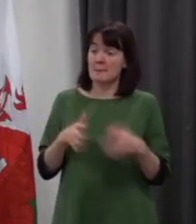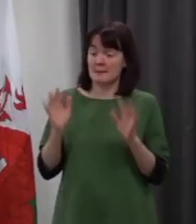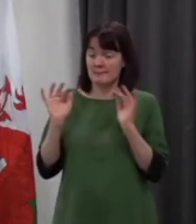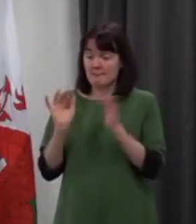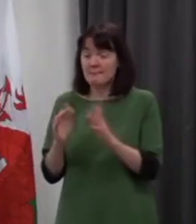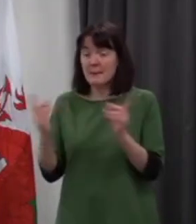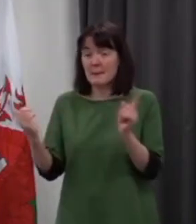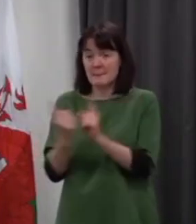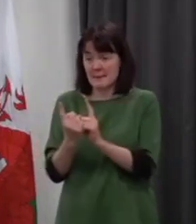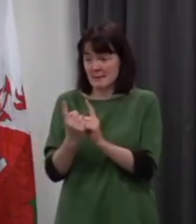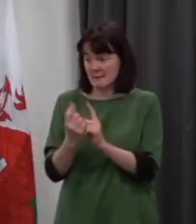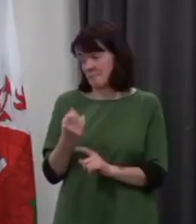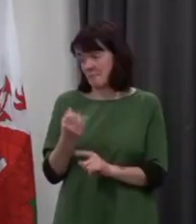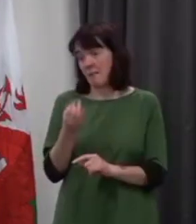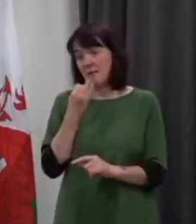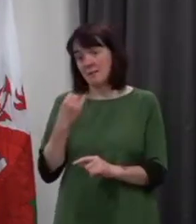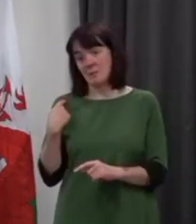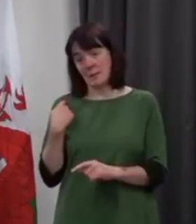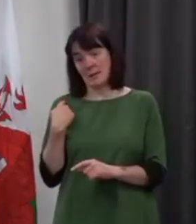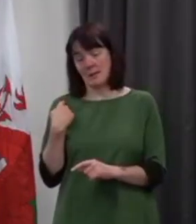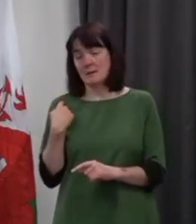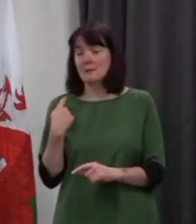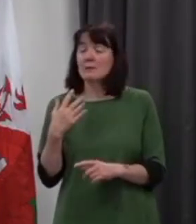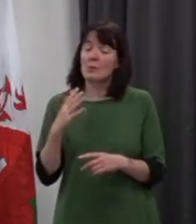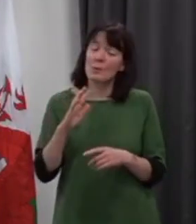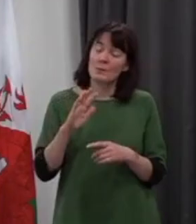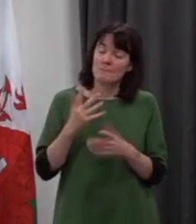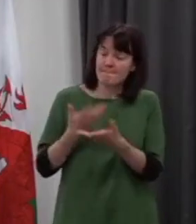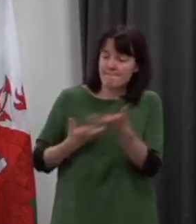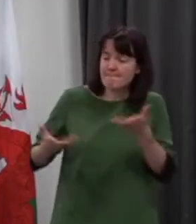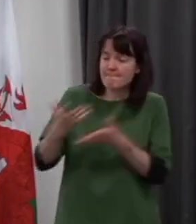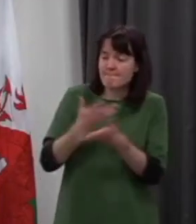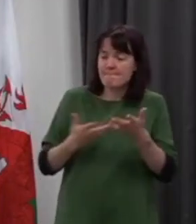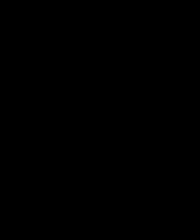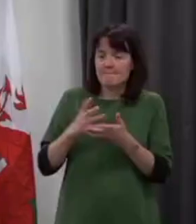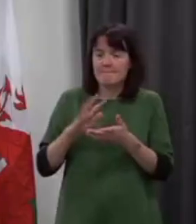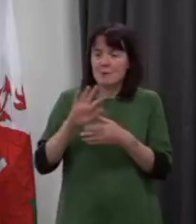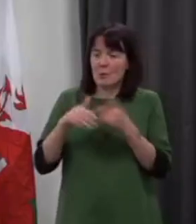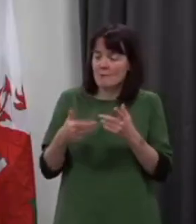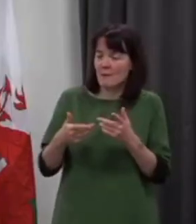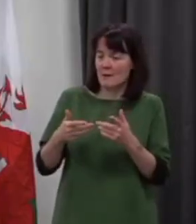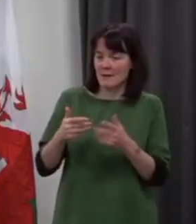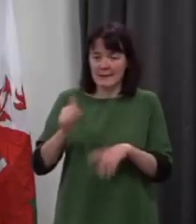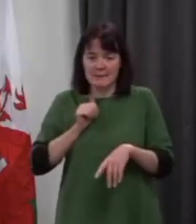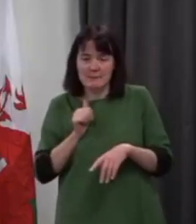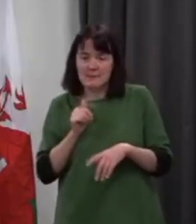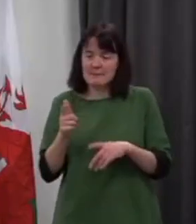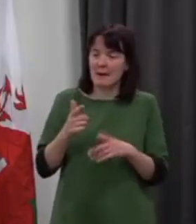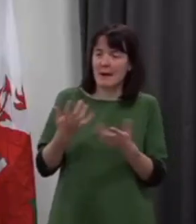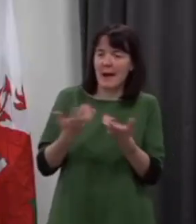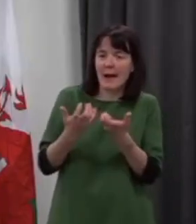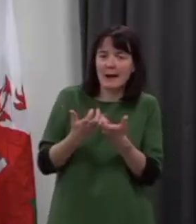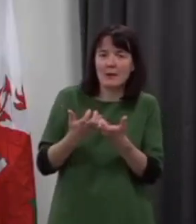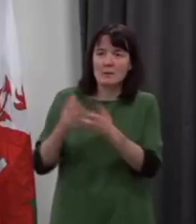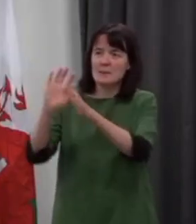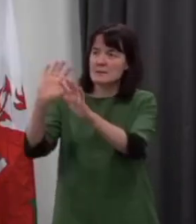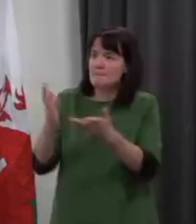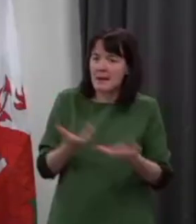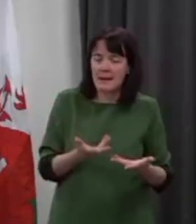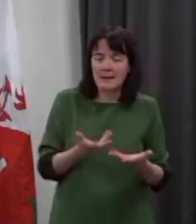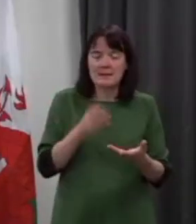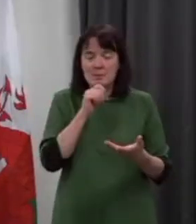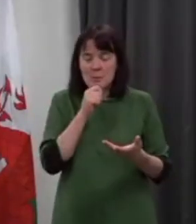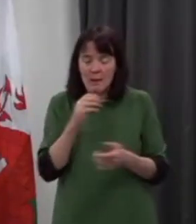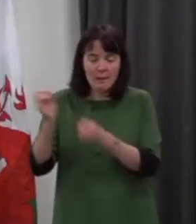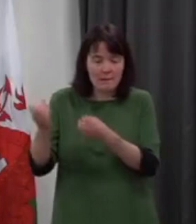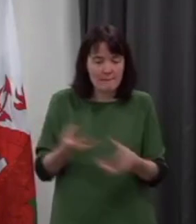last week to talk about our common expectations for the way in which we expect supply chains to work, for example, whether that's clinical